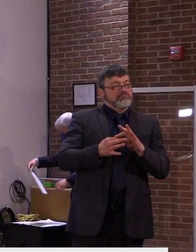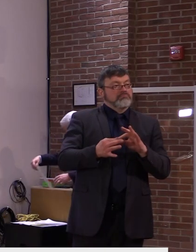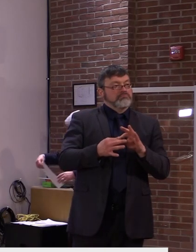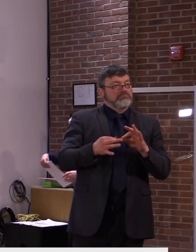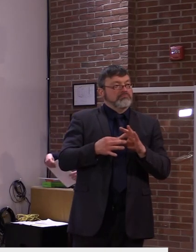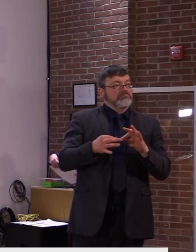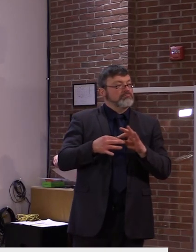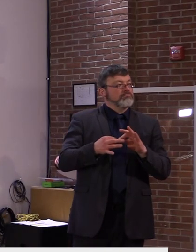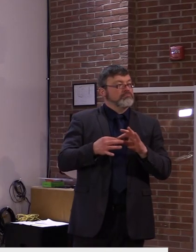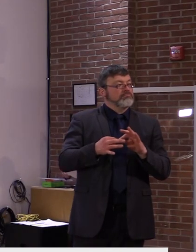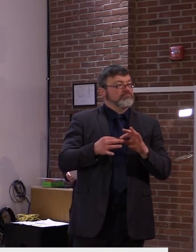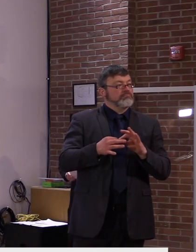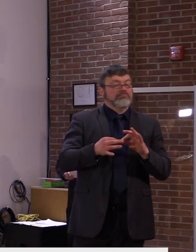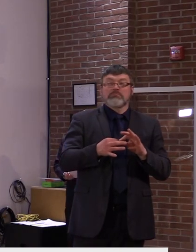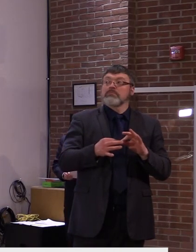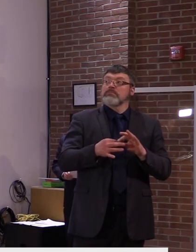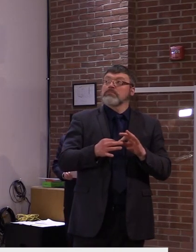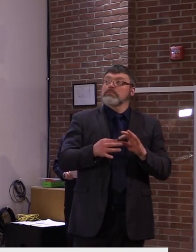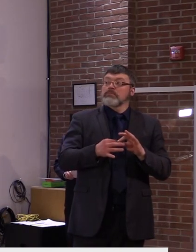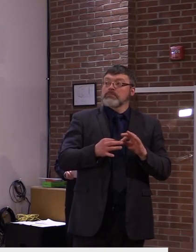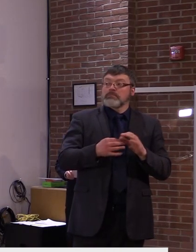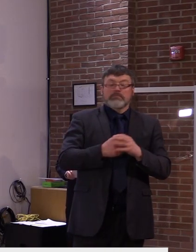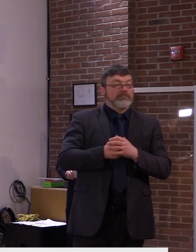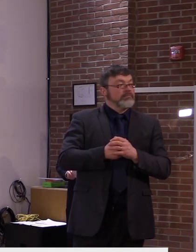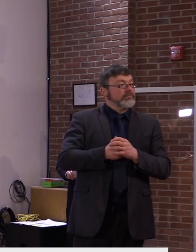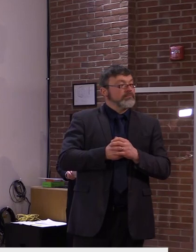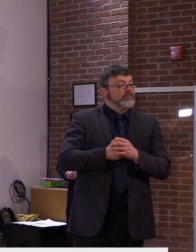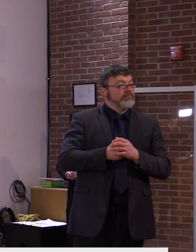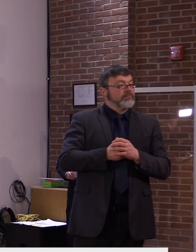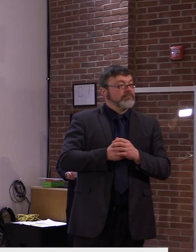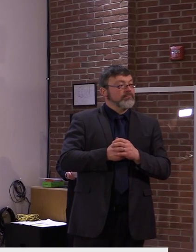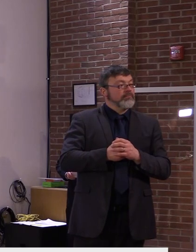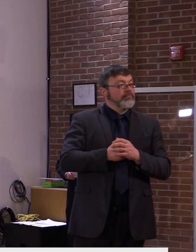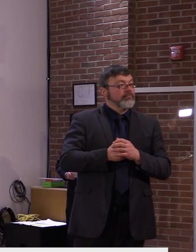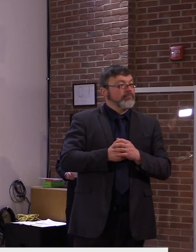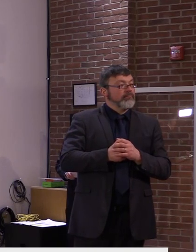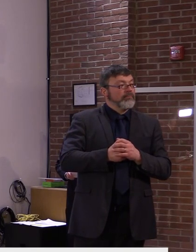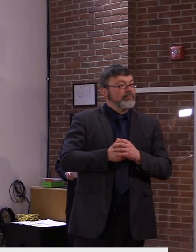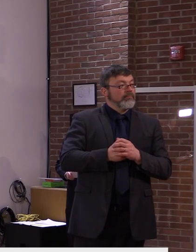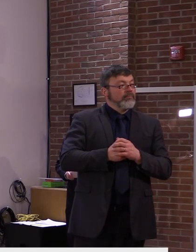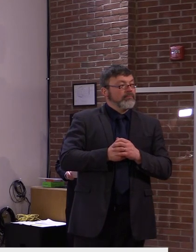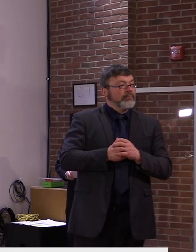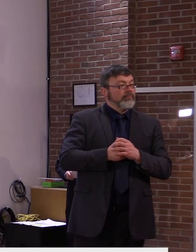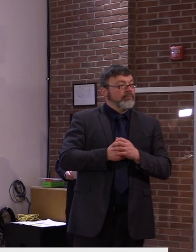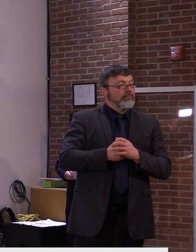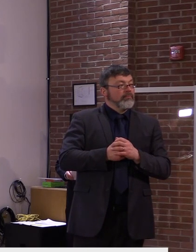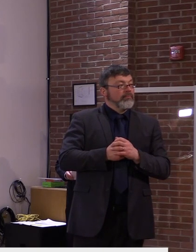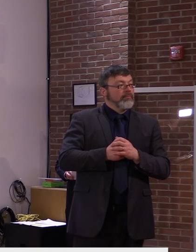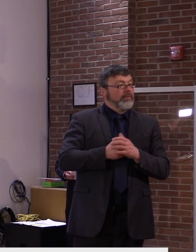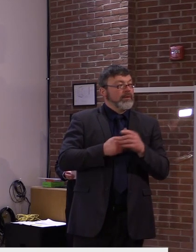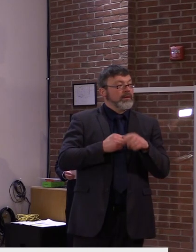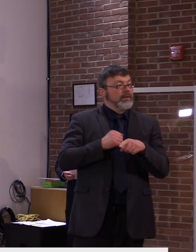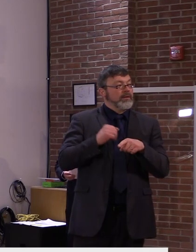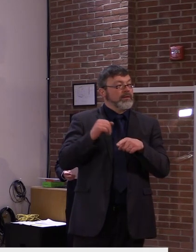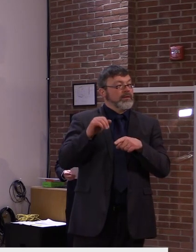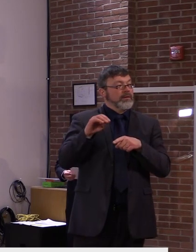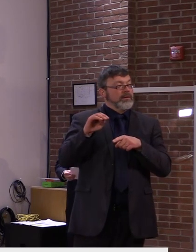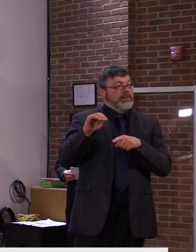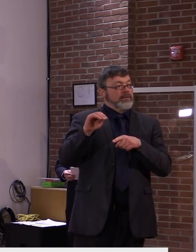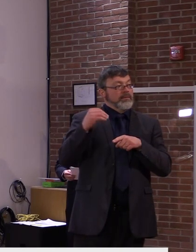Hello, thank you. My question is, the Taconic and Green Regional School District here in Manchester sent a